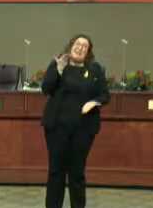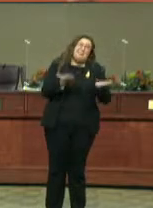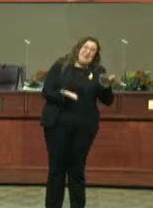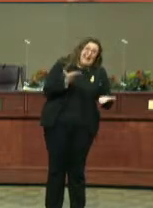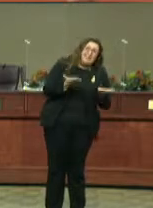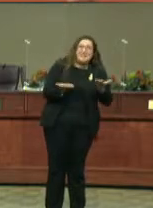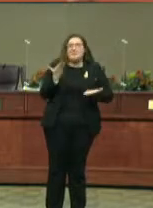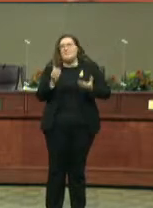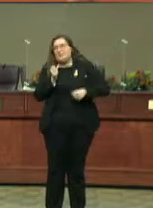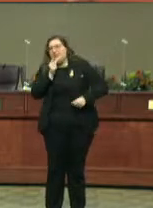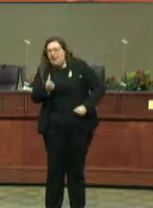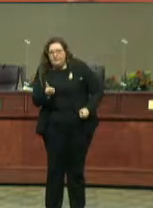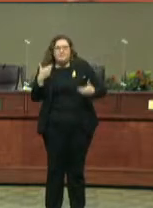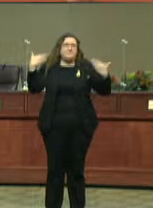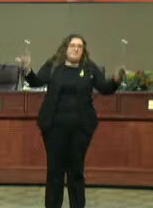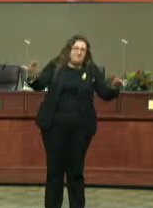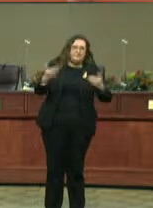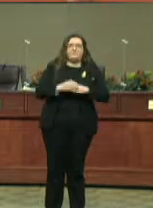our systems.